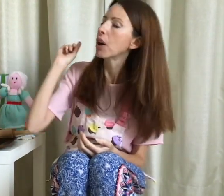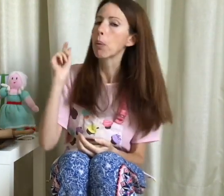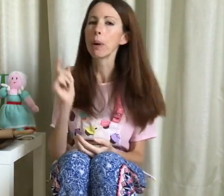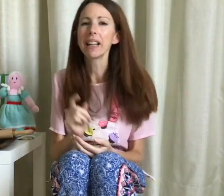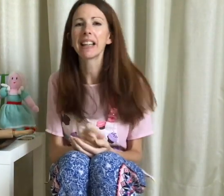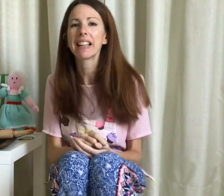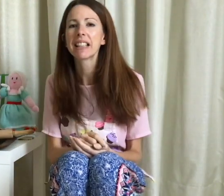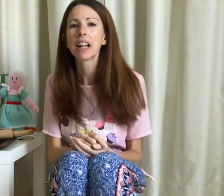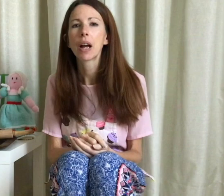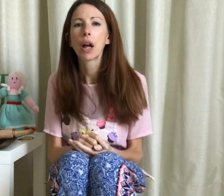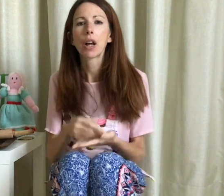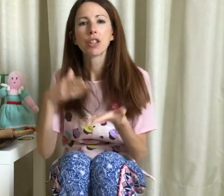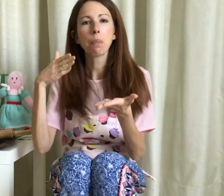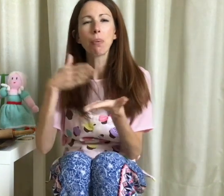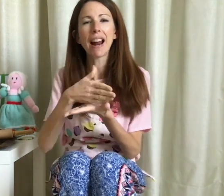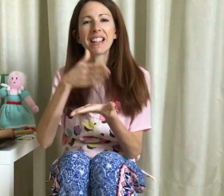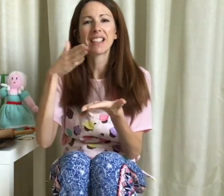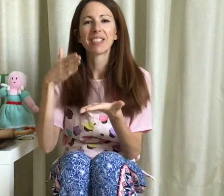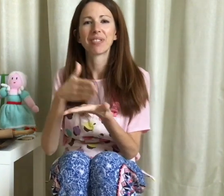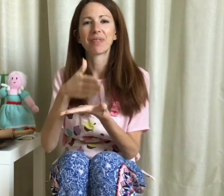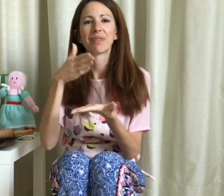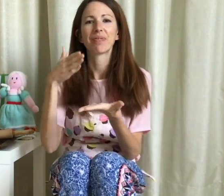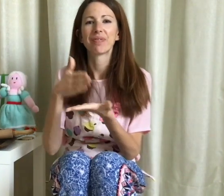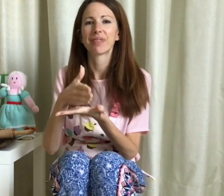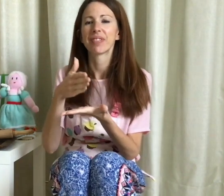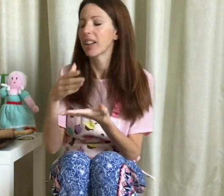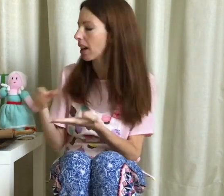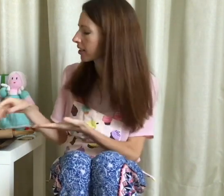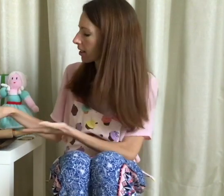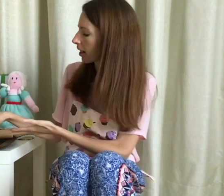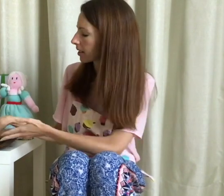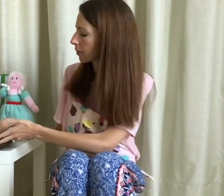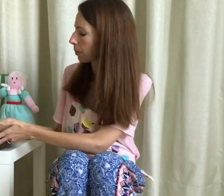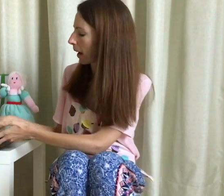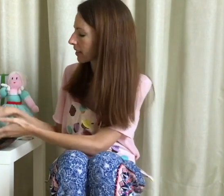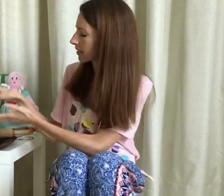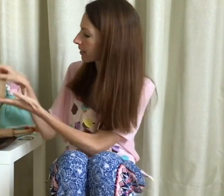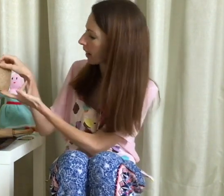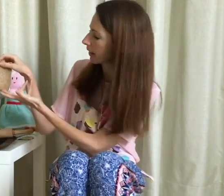We need some bread, a slice of bread like this.